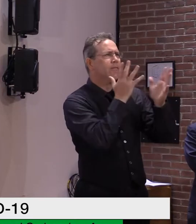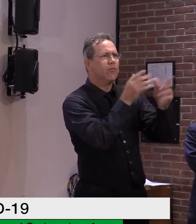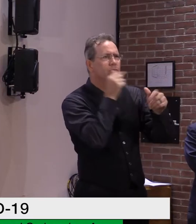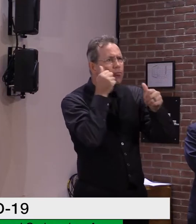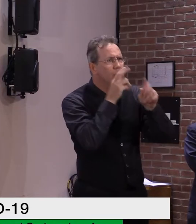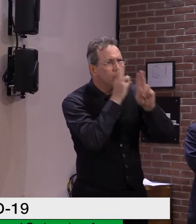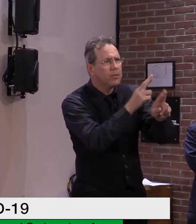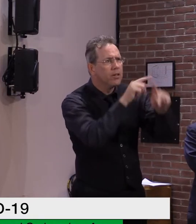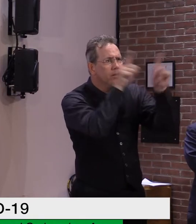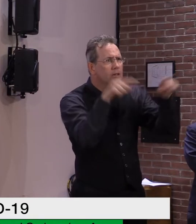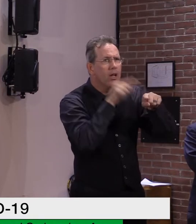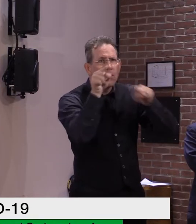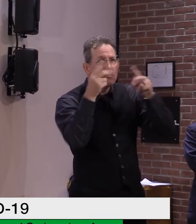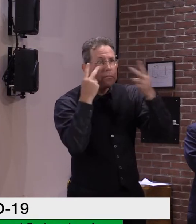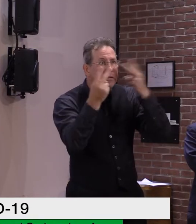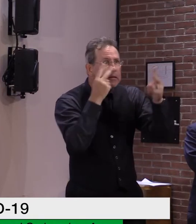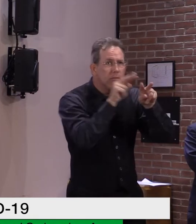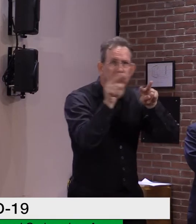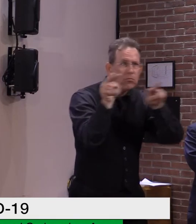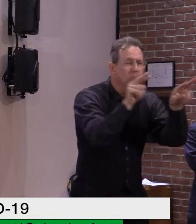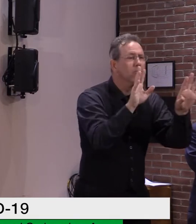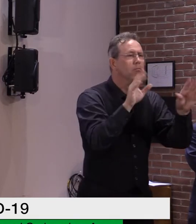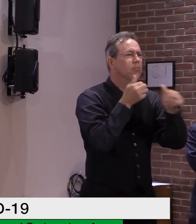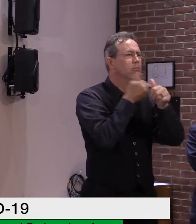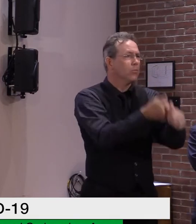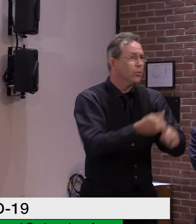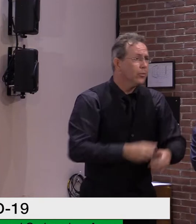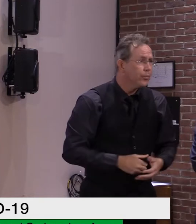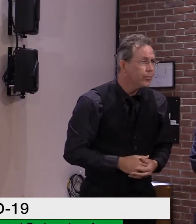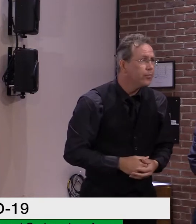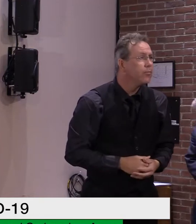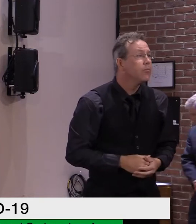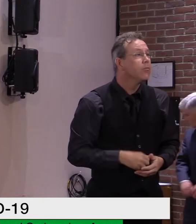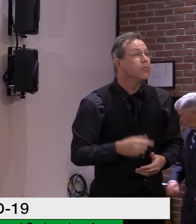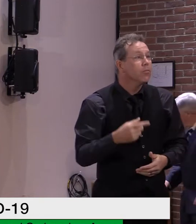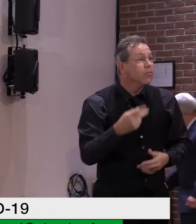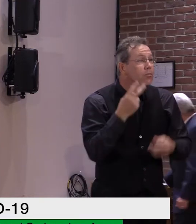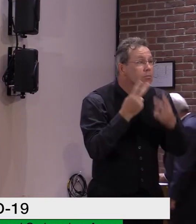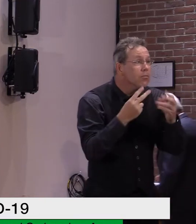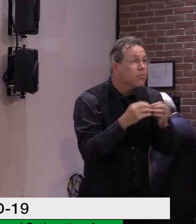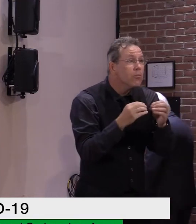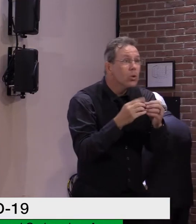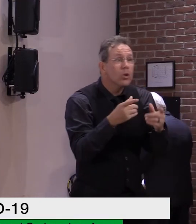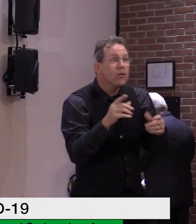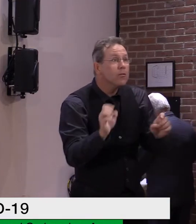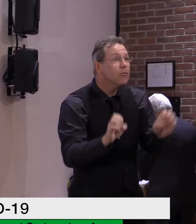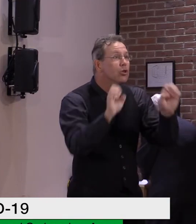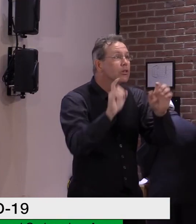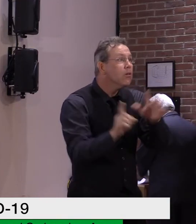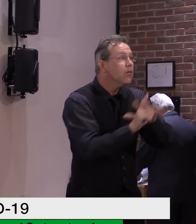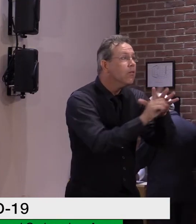more information about swimming safety, you can visit the Vermont Emergency Management site,